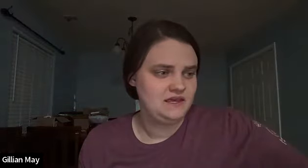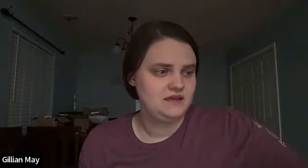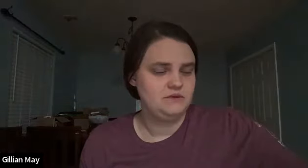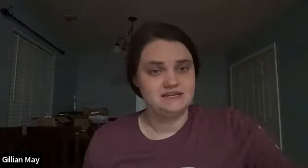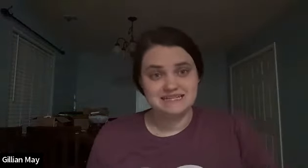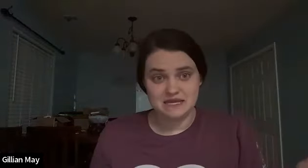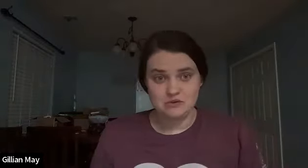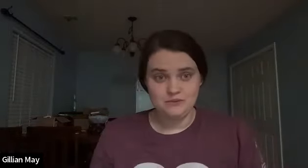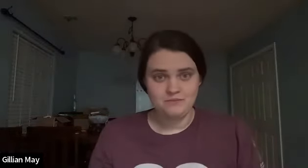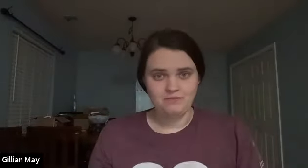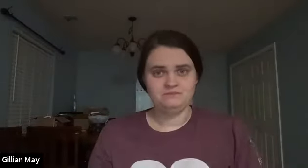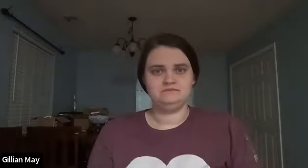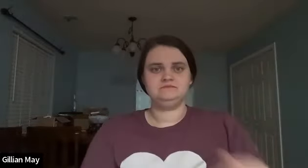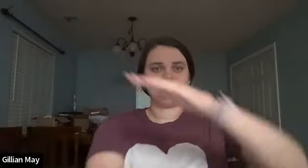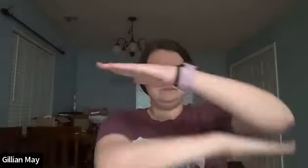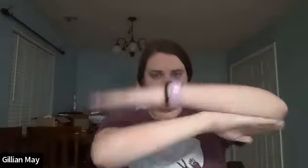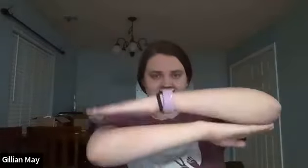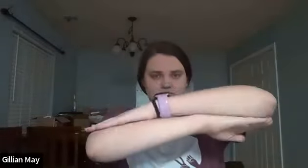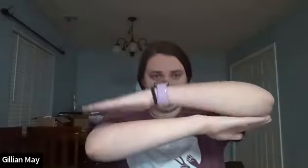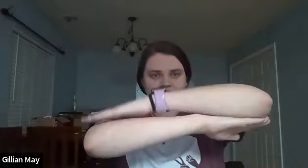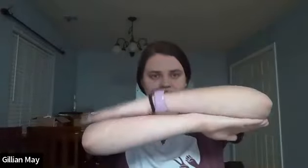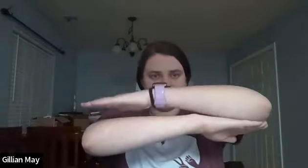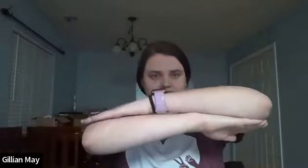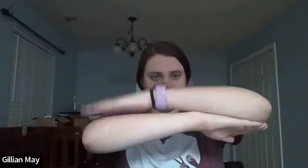Then we had table. Table.